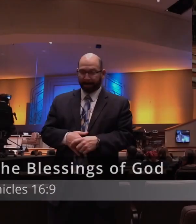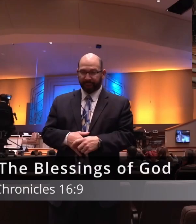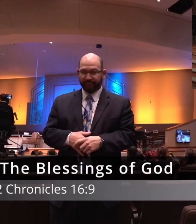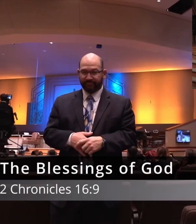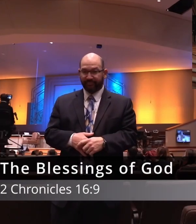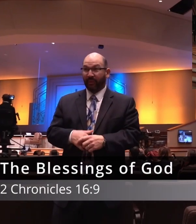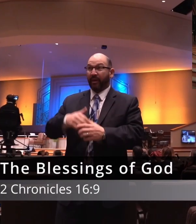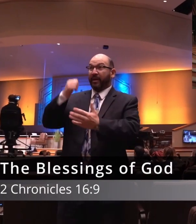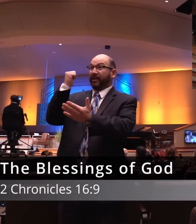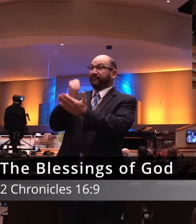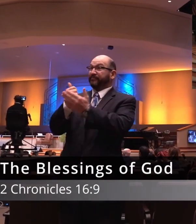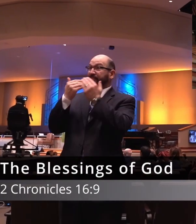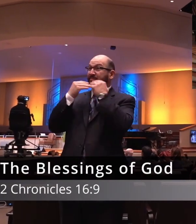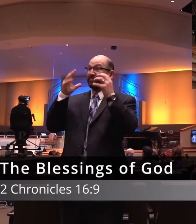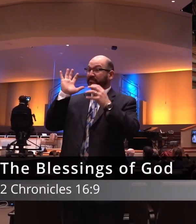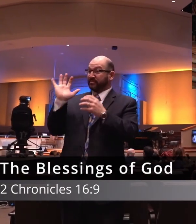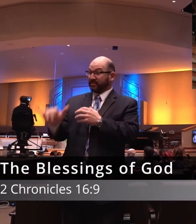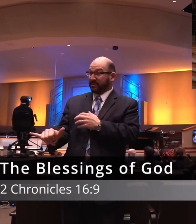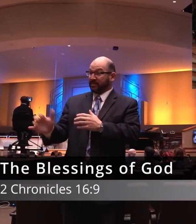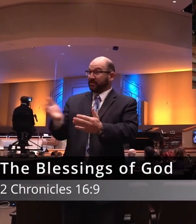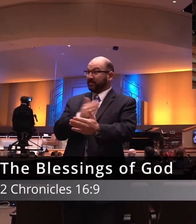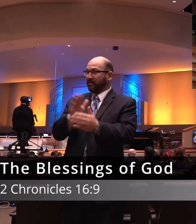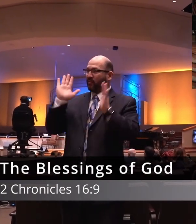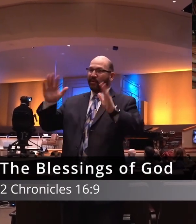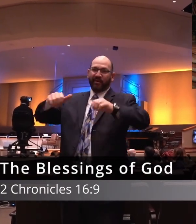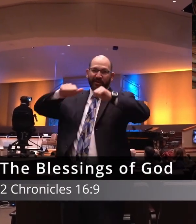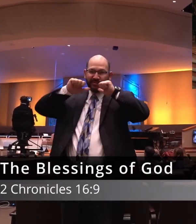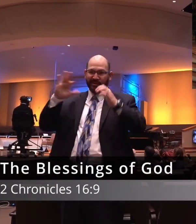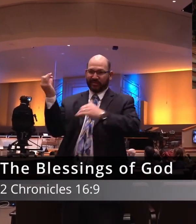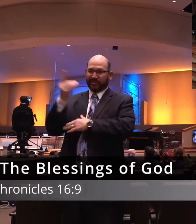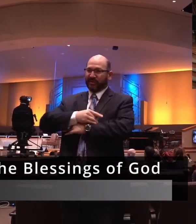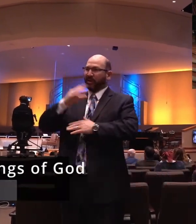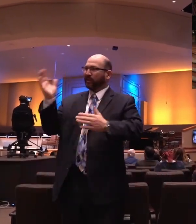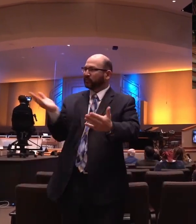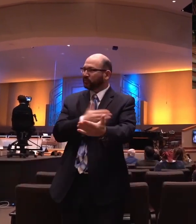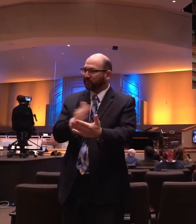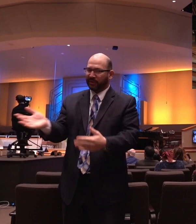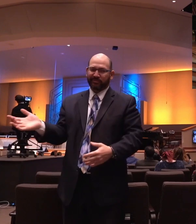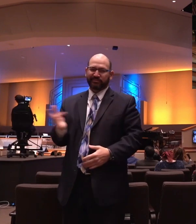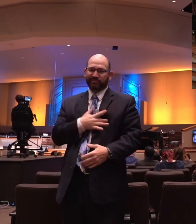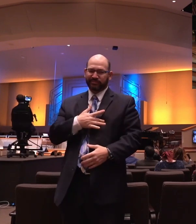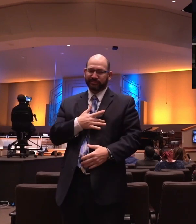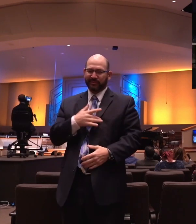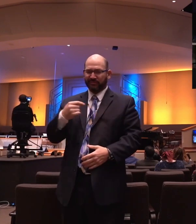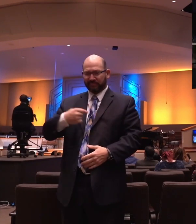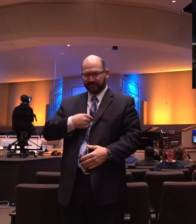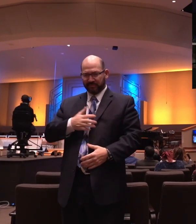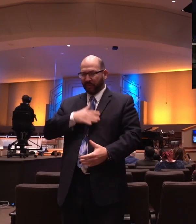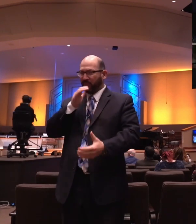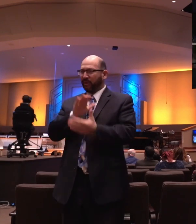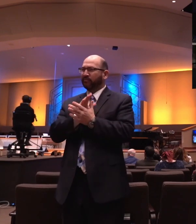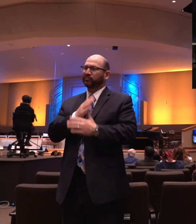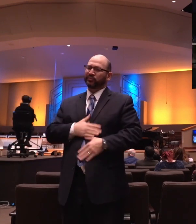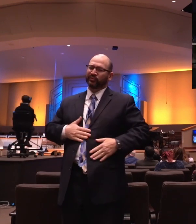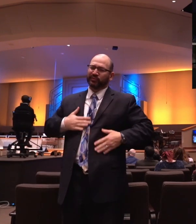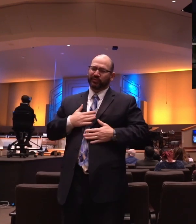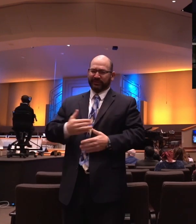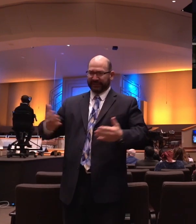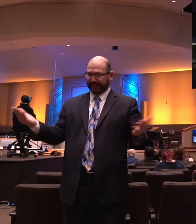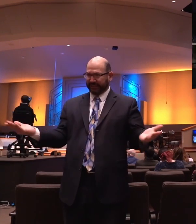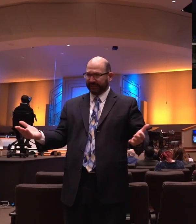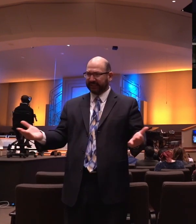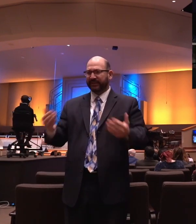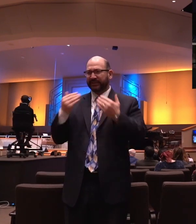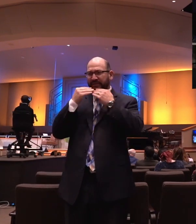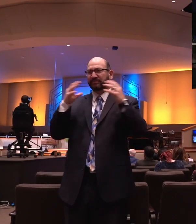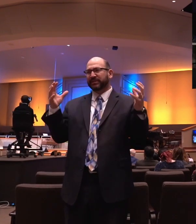Amen. Thank you for that, ladies. What a blessing the music has been. It's been a joy for my wife and I to be here today. Appreciate